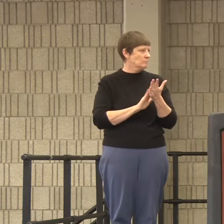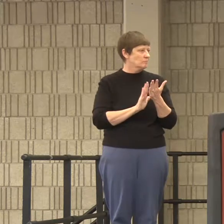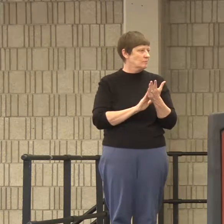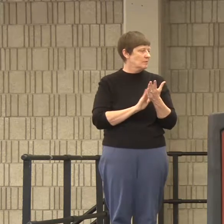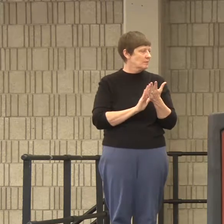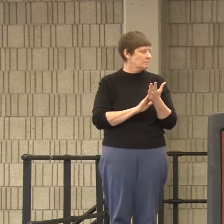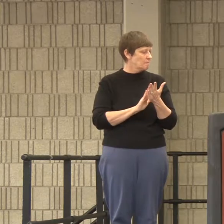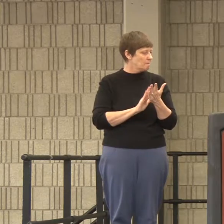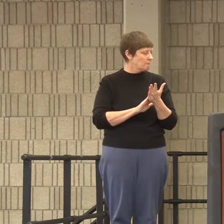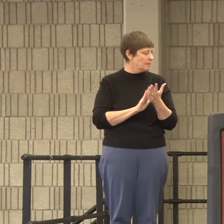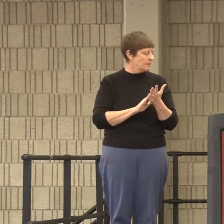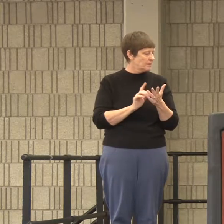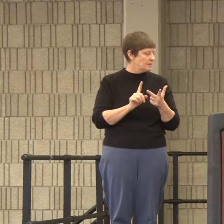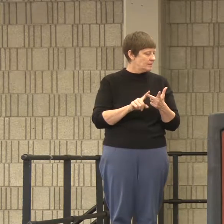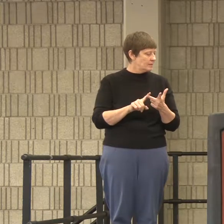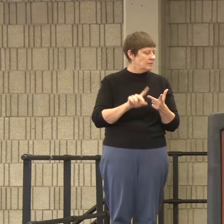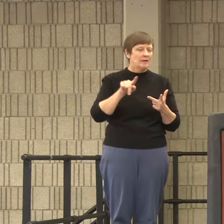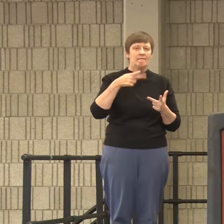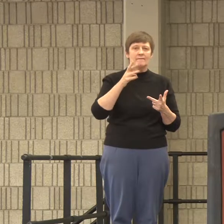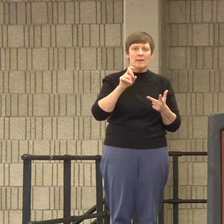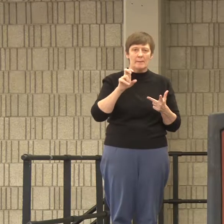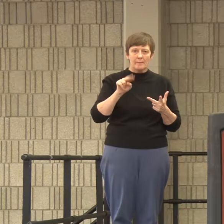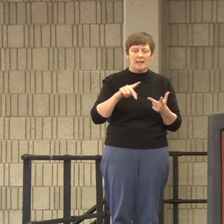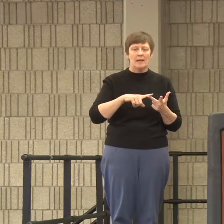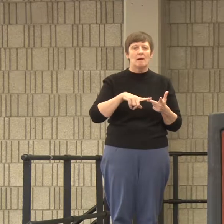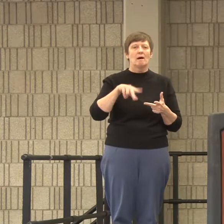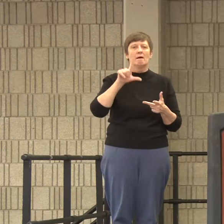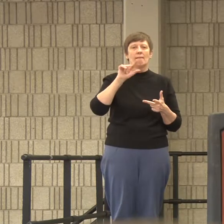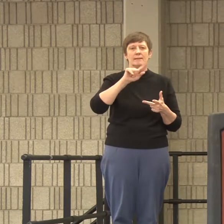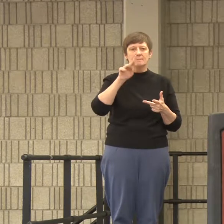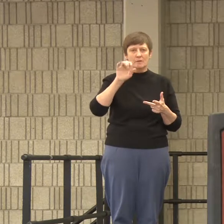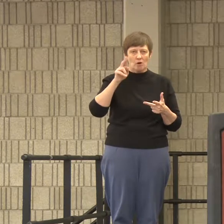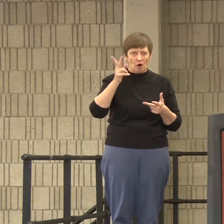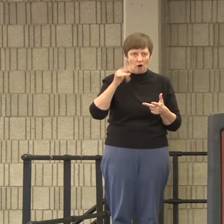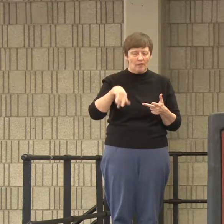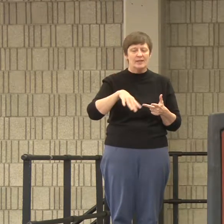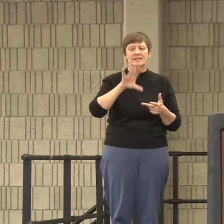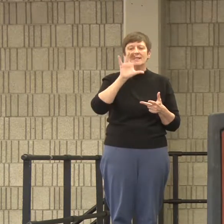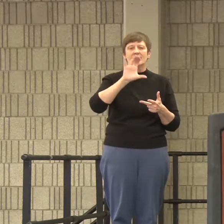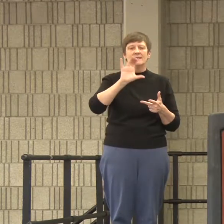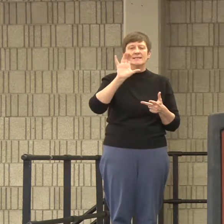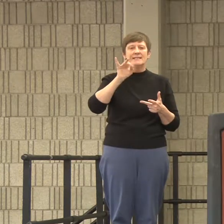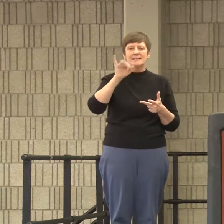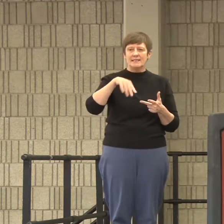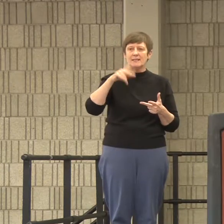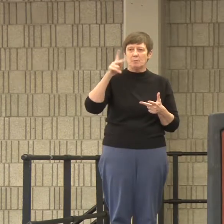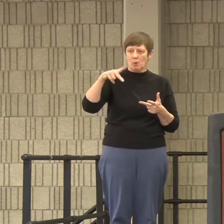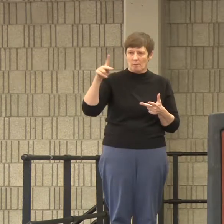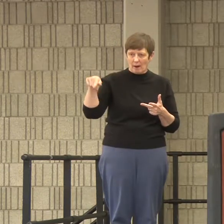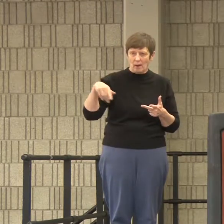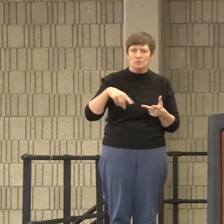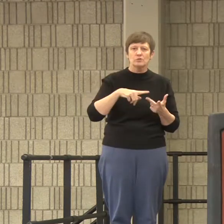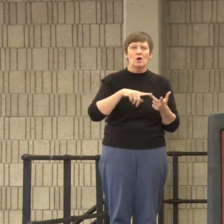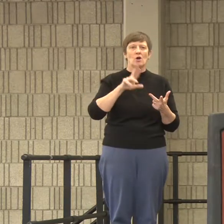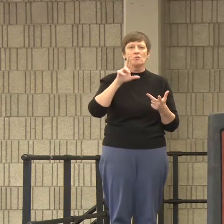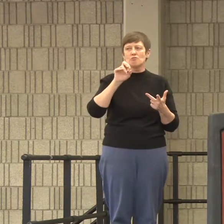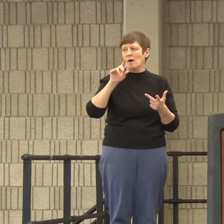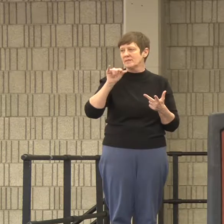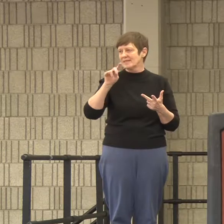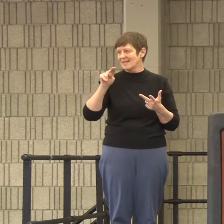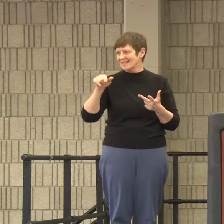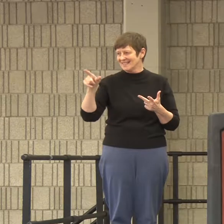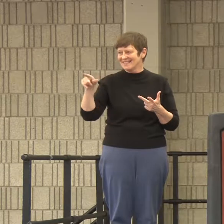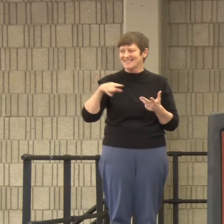And other members, Philomena Ponce, Liz McCarthy, Cindy Poor-Parasol, Bob Resendiz,